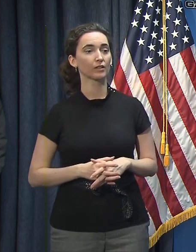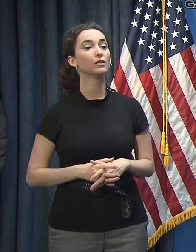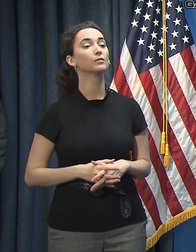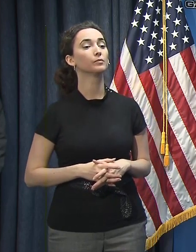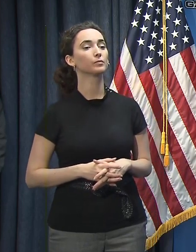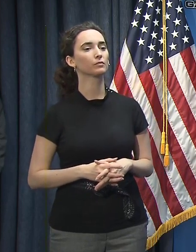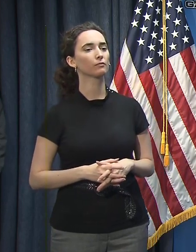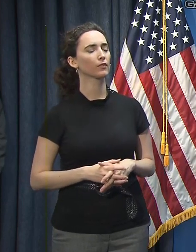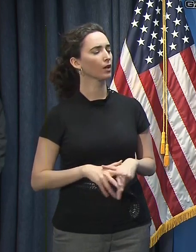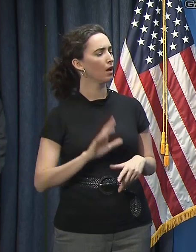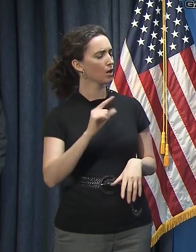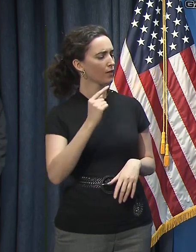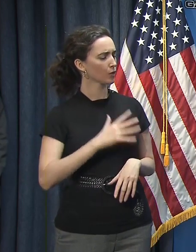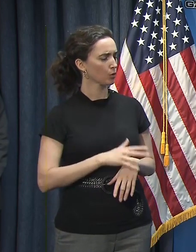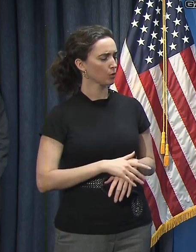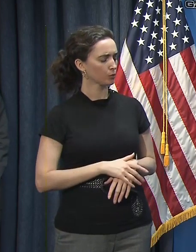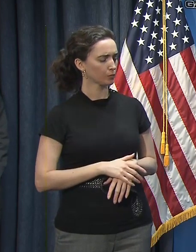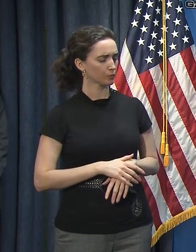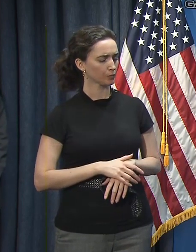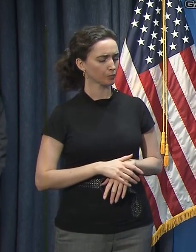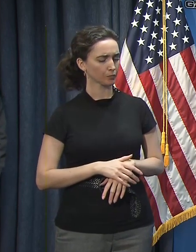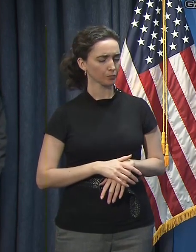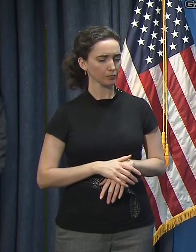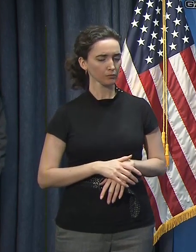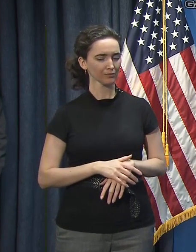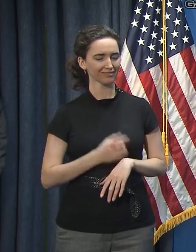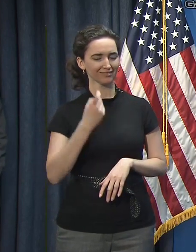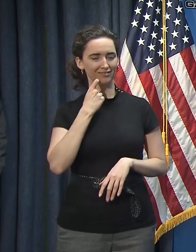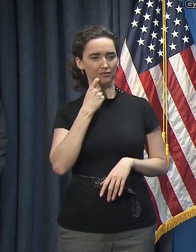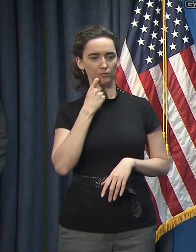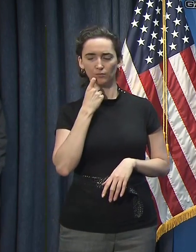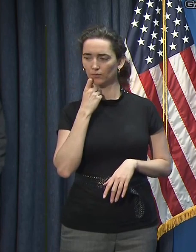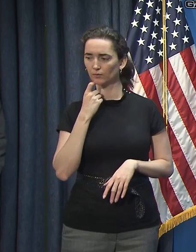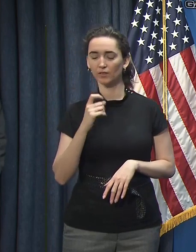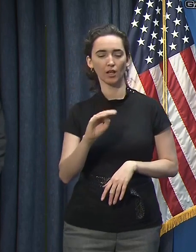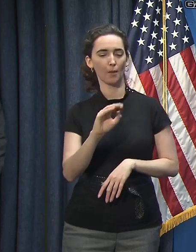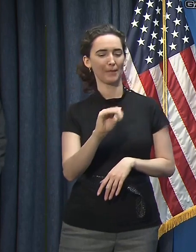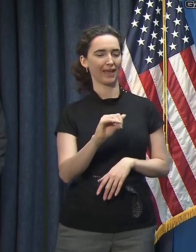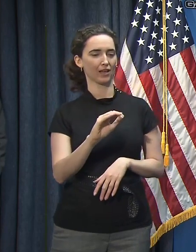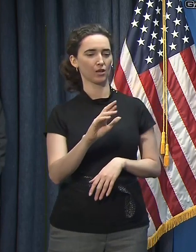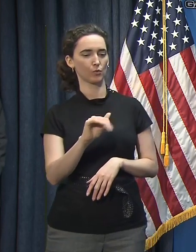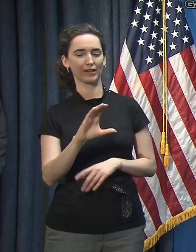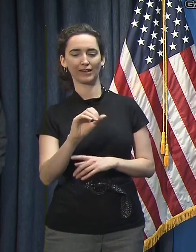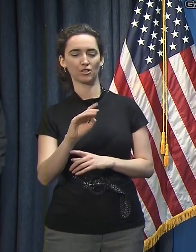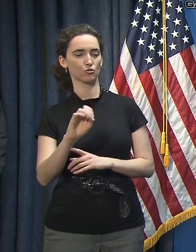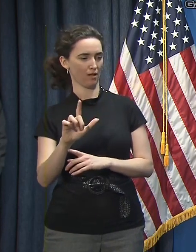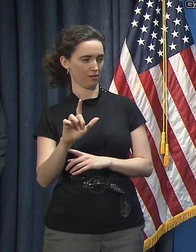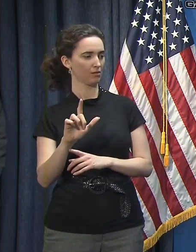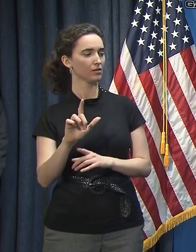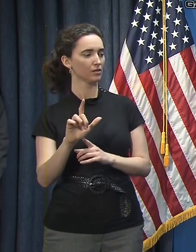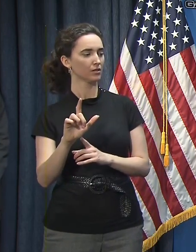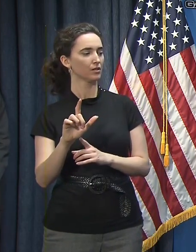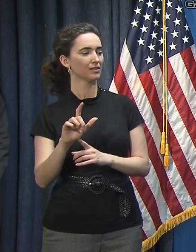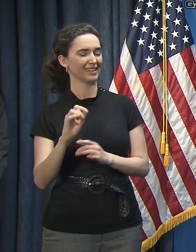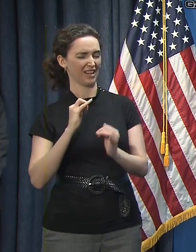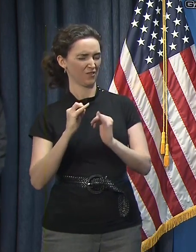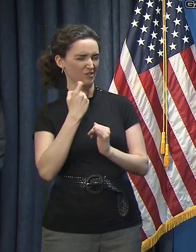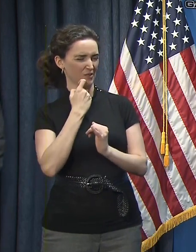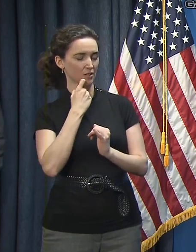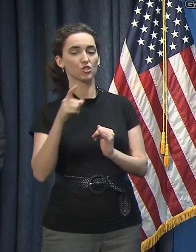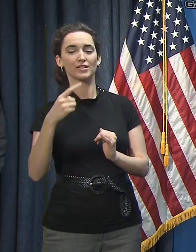Yes, sir. Governor, in an interview earlier, Mayor Cantrell said in regards to 2021 Mardi Gras, I know several months away,